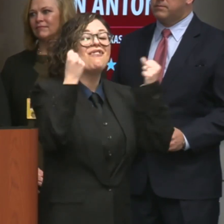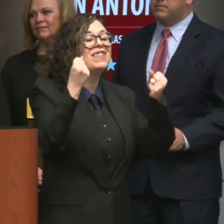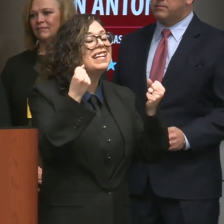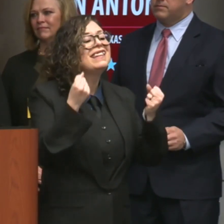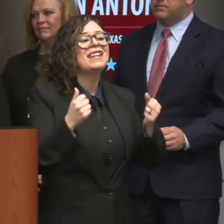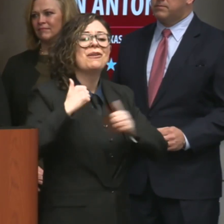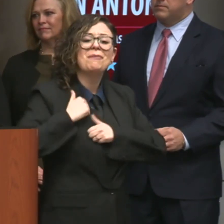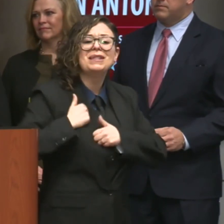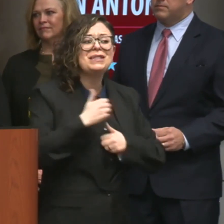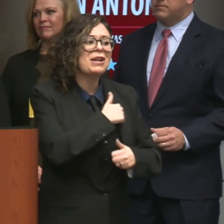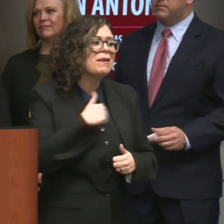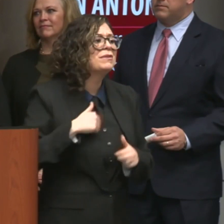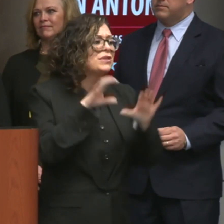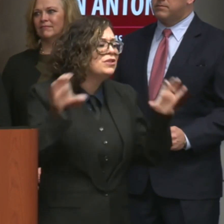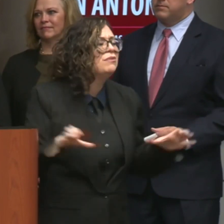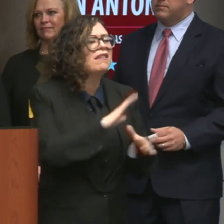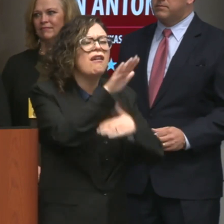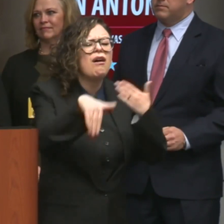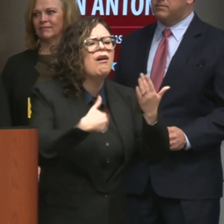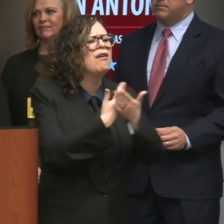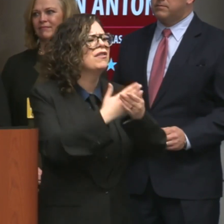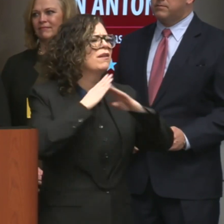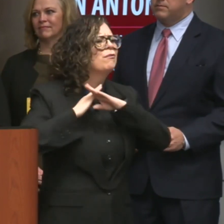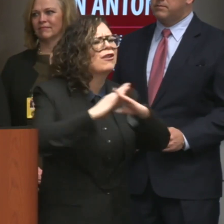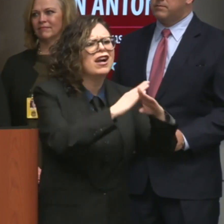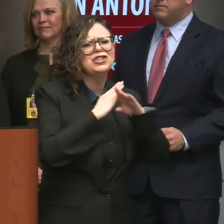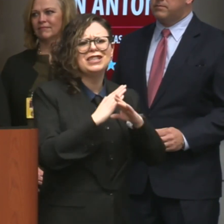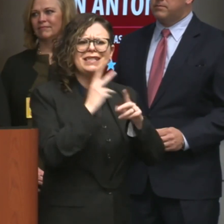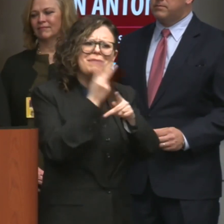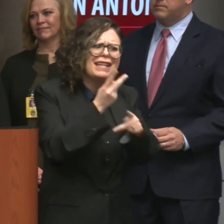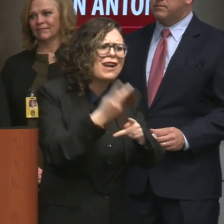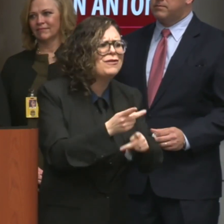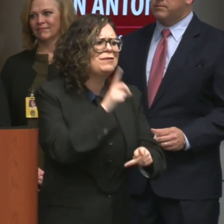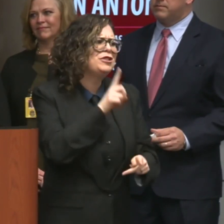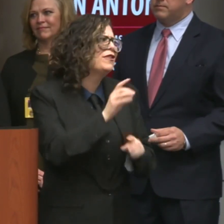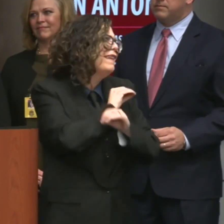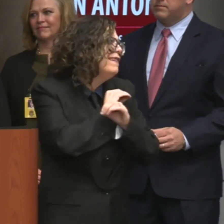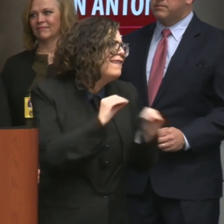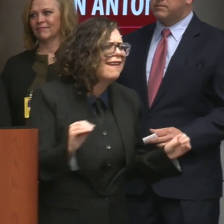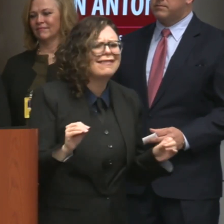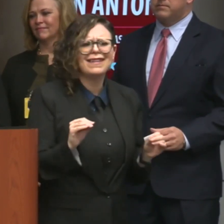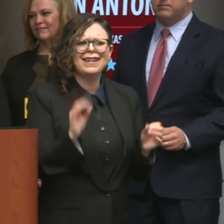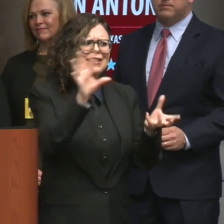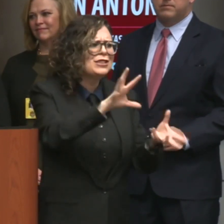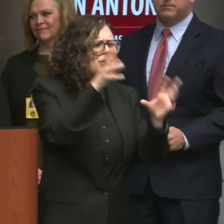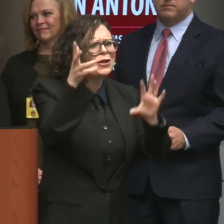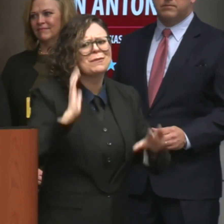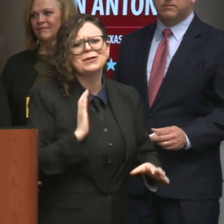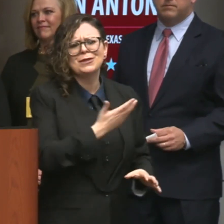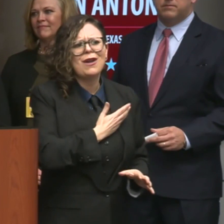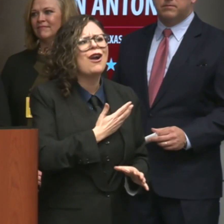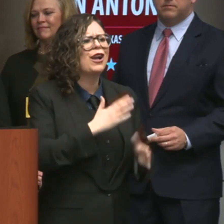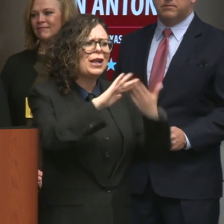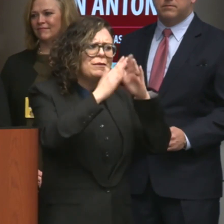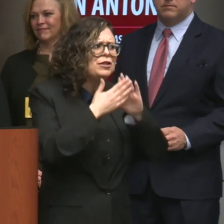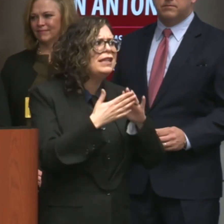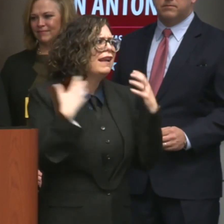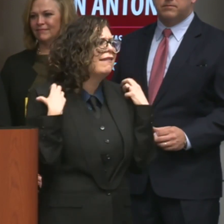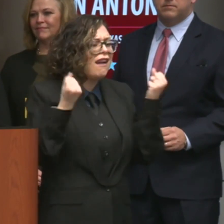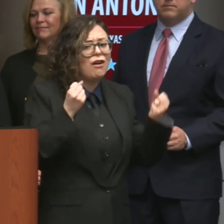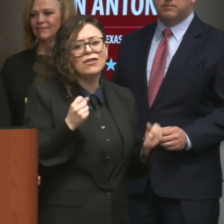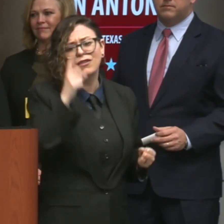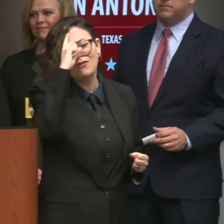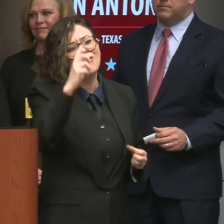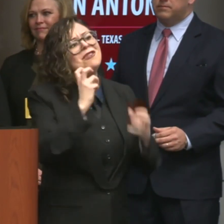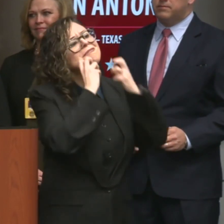taking every precaution to be careful and make sure that nothing disturbs our community and the health of our community.